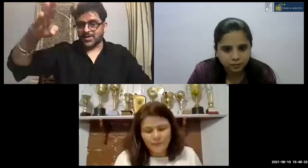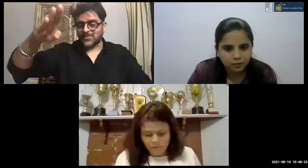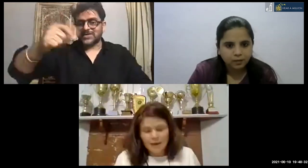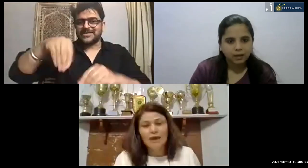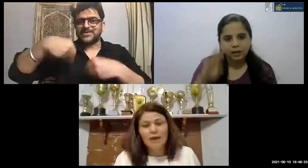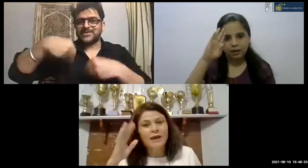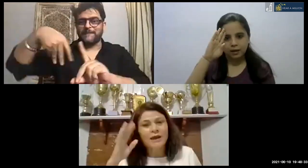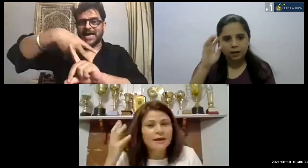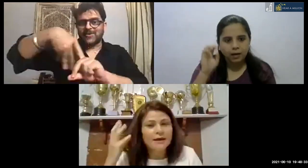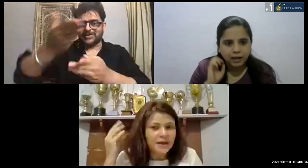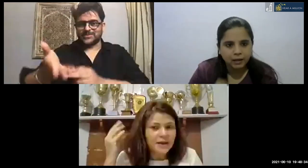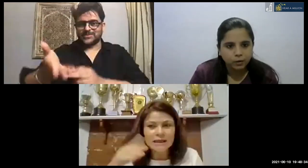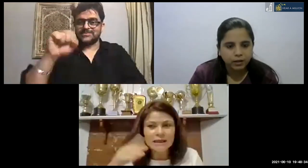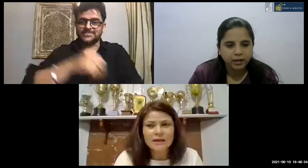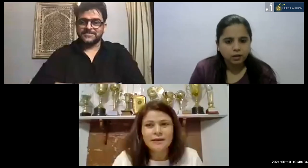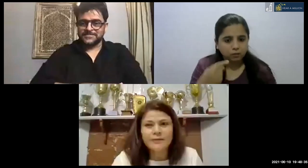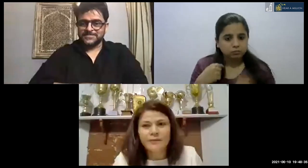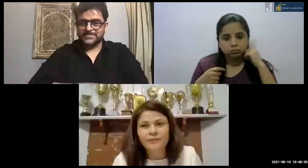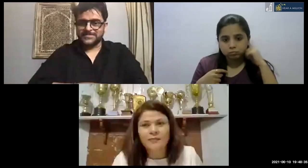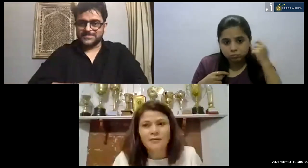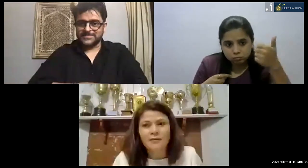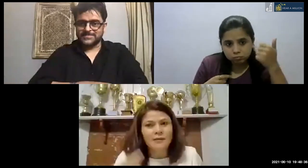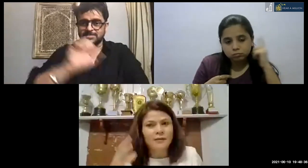Hello, you can hear me? You can hear me?